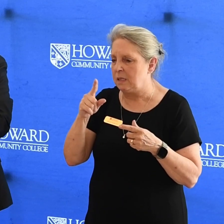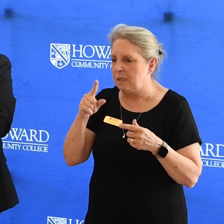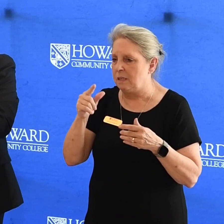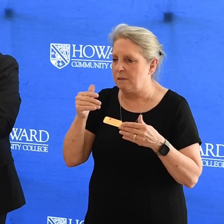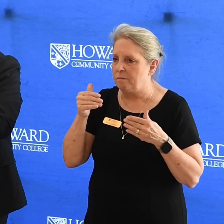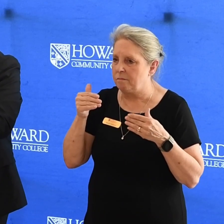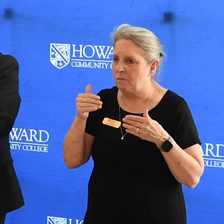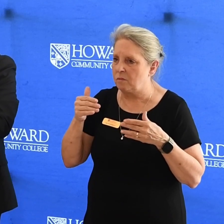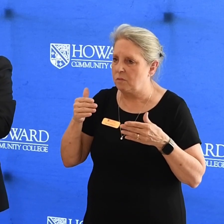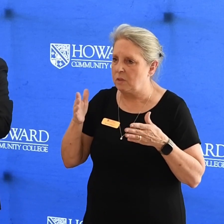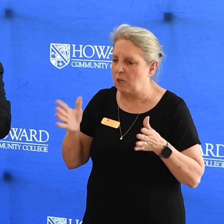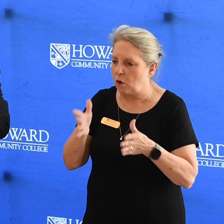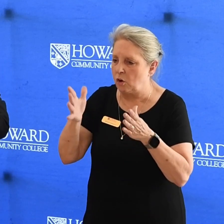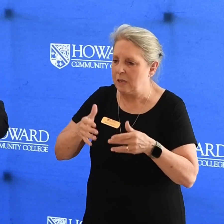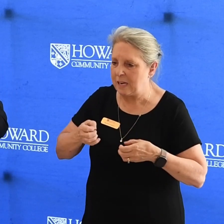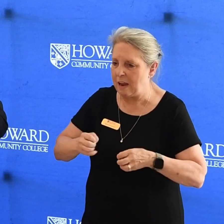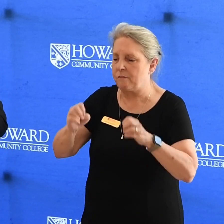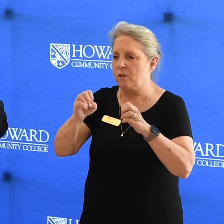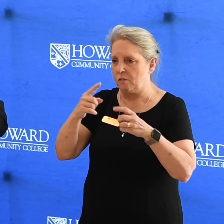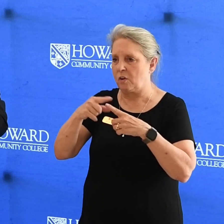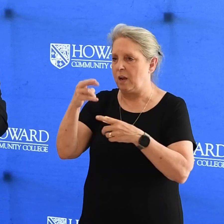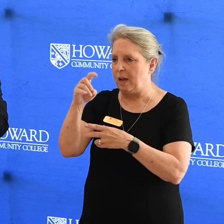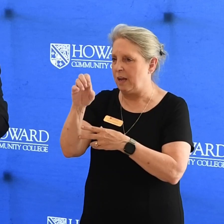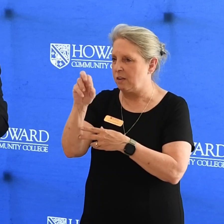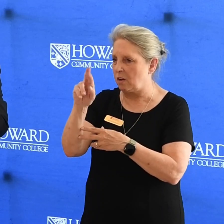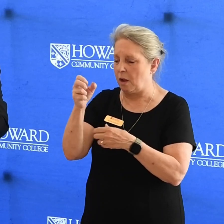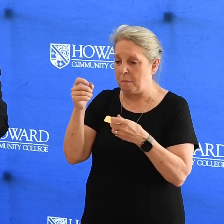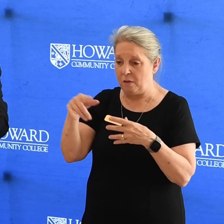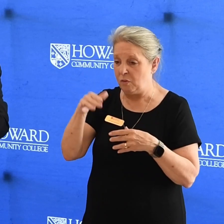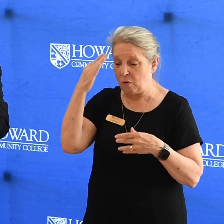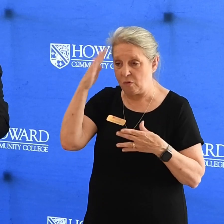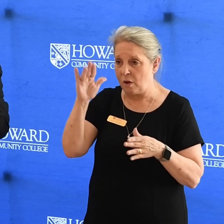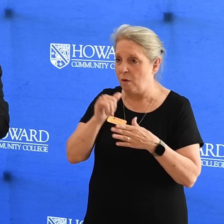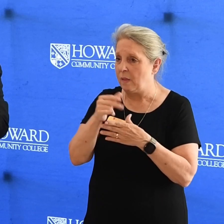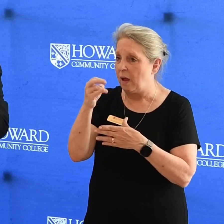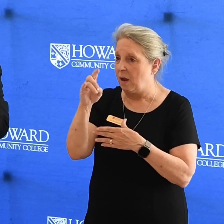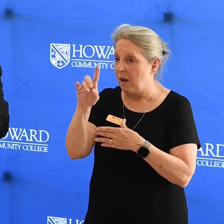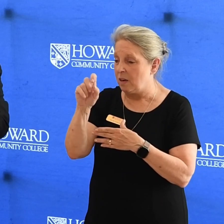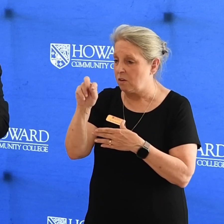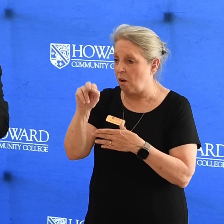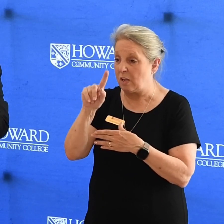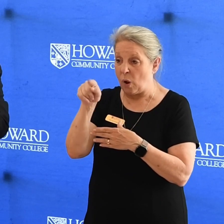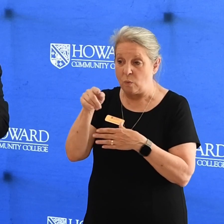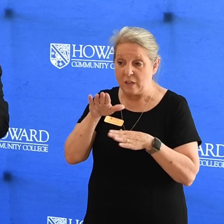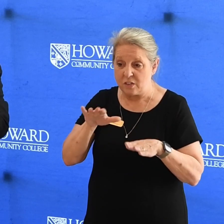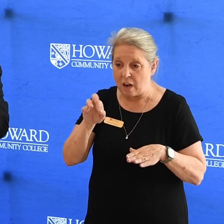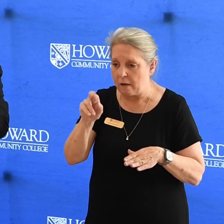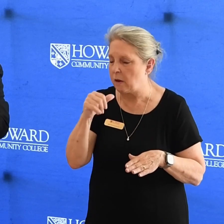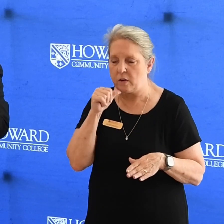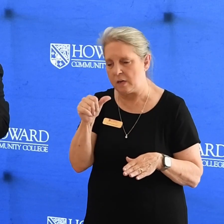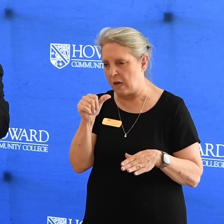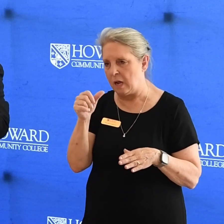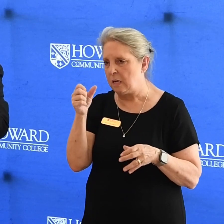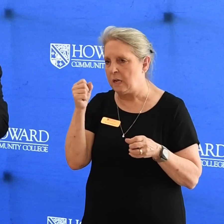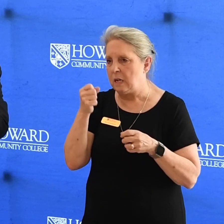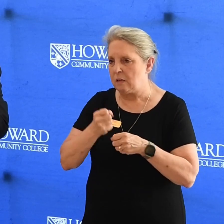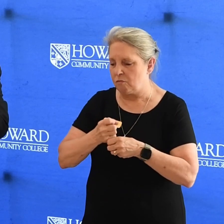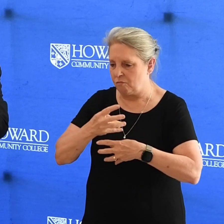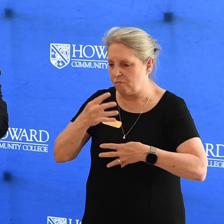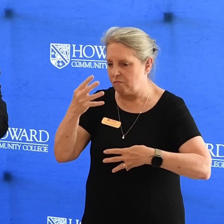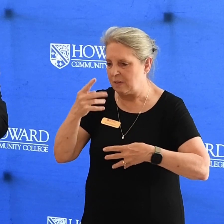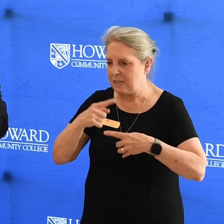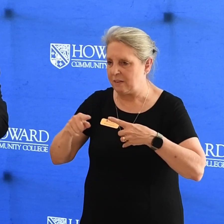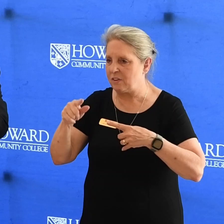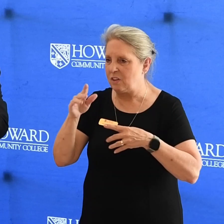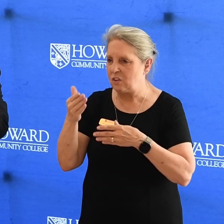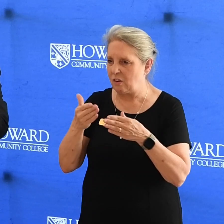efforts when it comes to Head Start. And many folks don't realize that Head Start is not simply childcare. that there are a whole bunch of wraparound